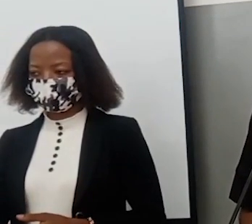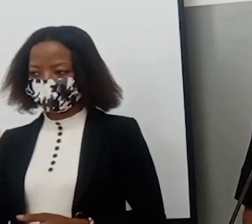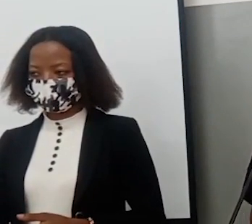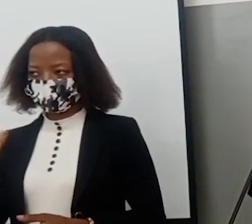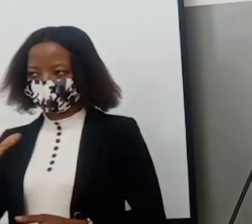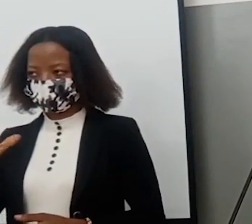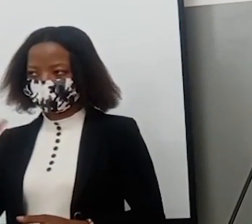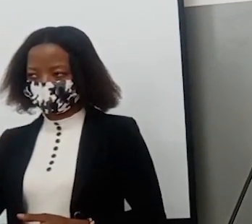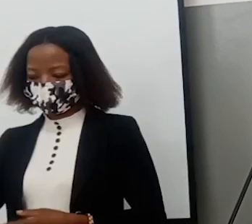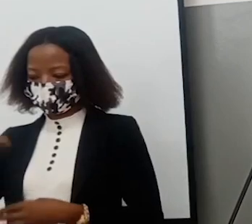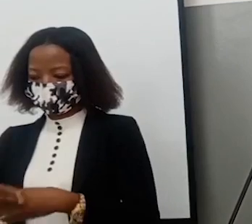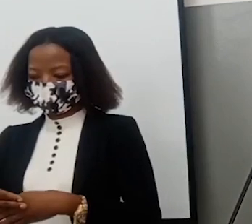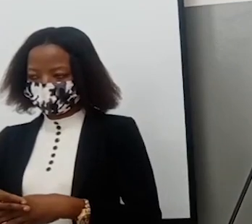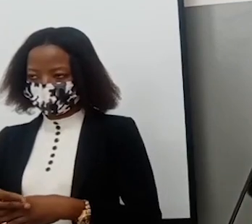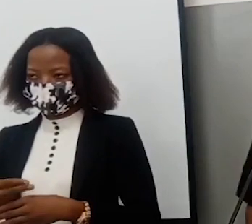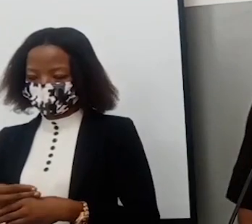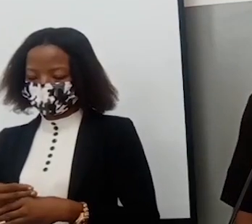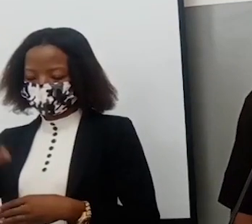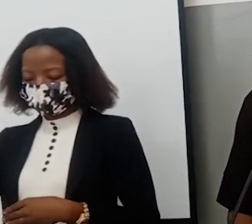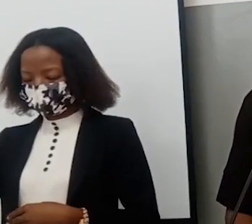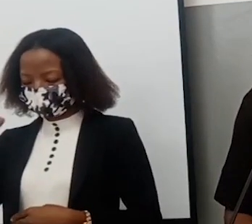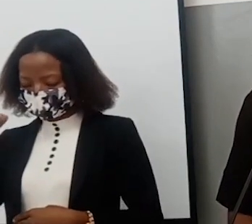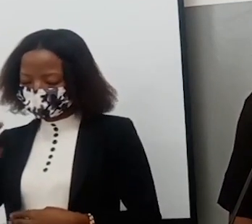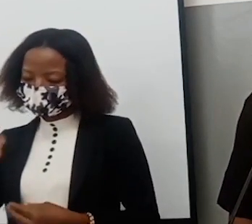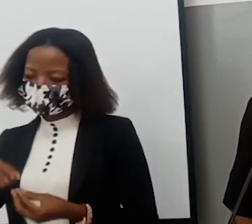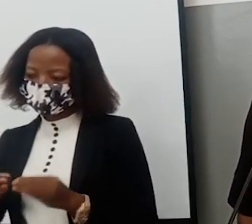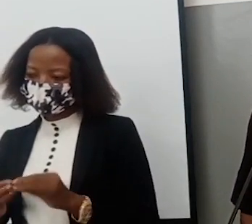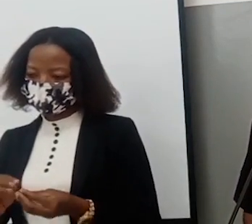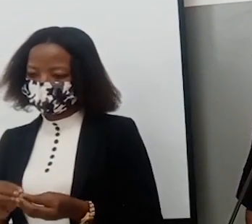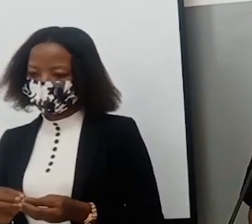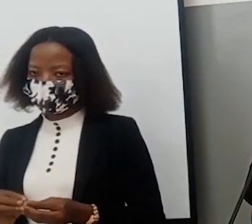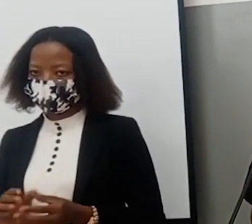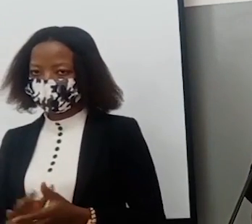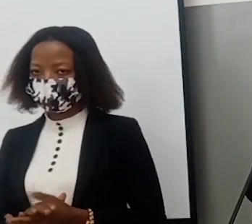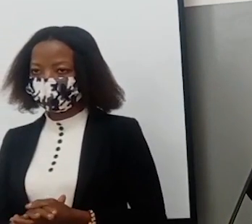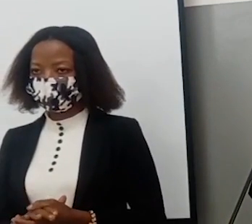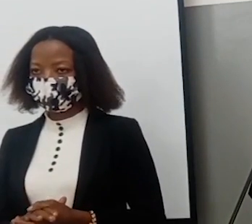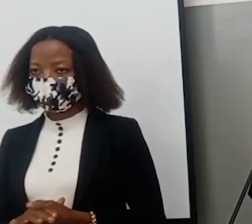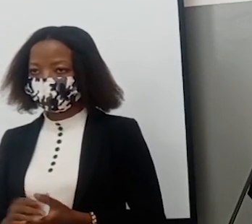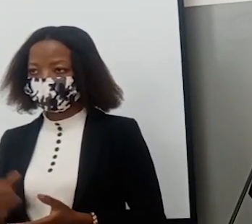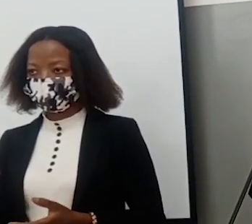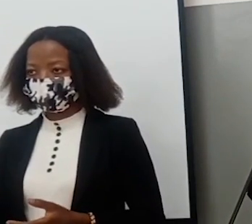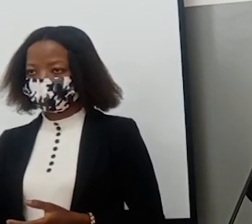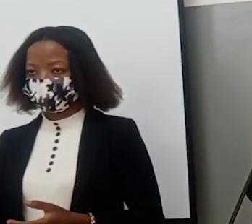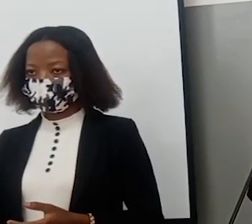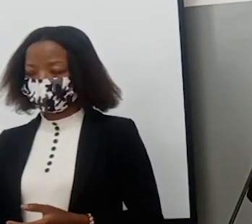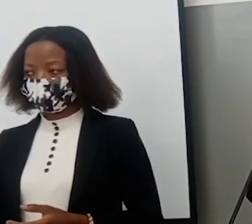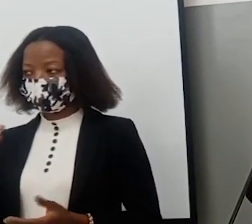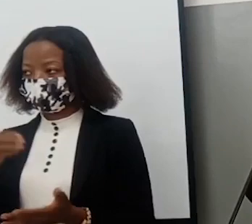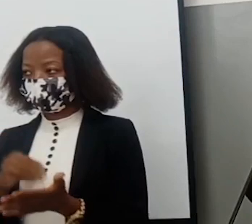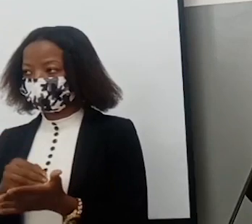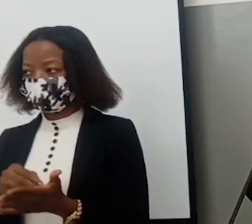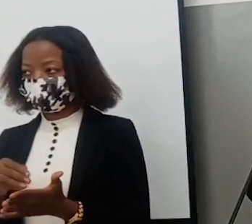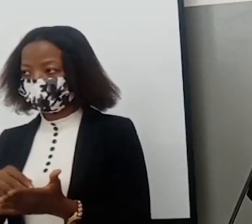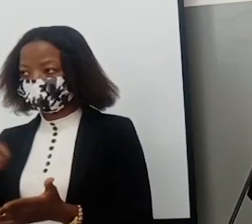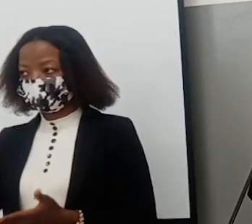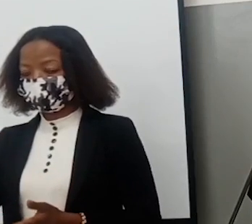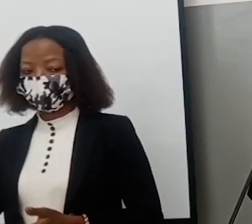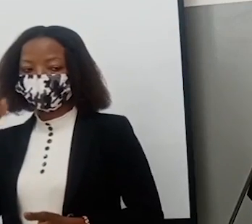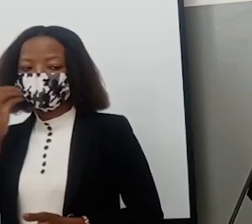500% increase in cases. And in Australia, 12 million people are now under lockdown, stay at home.